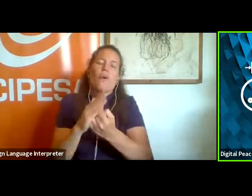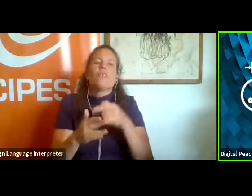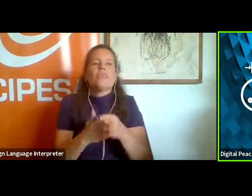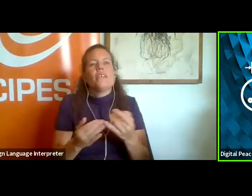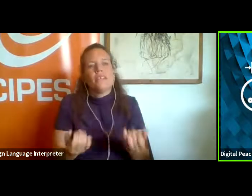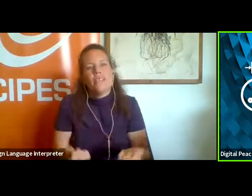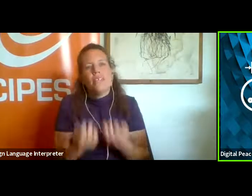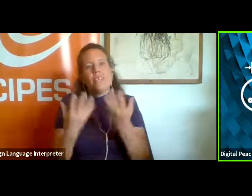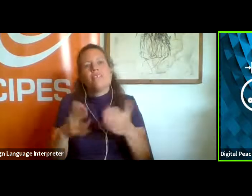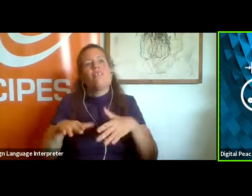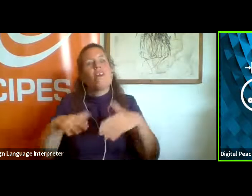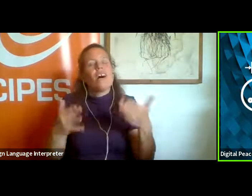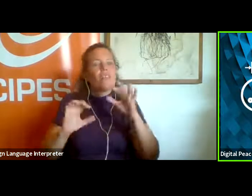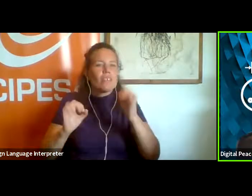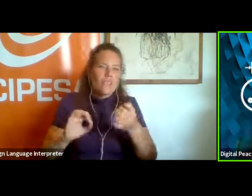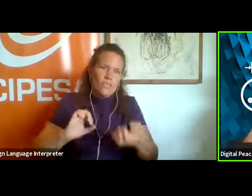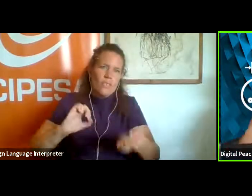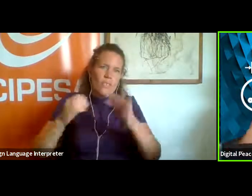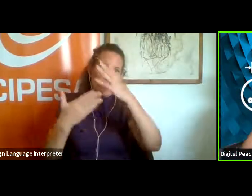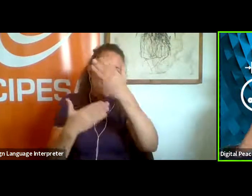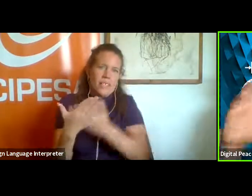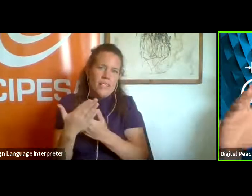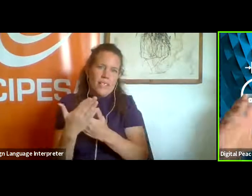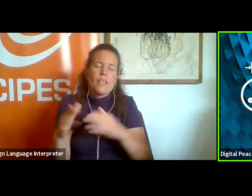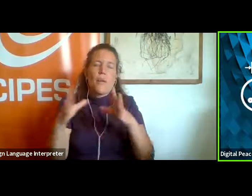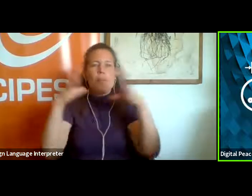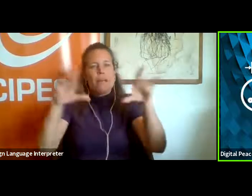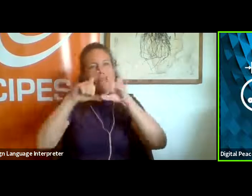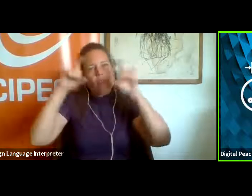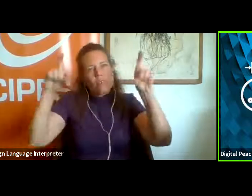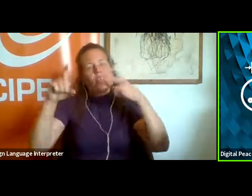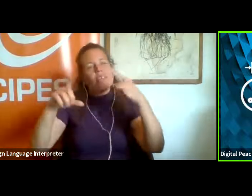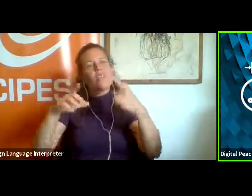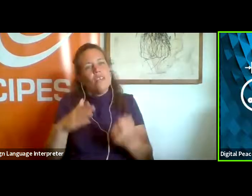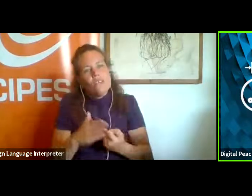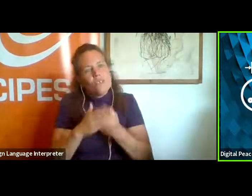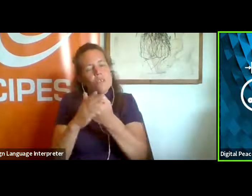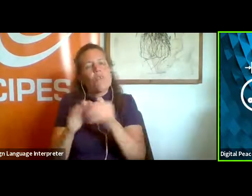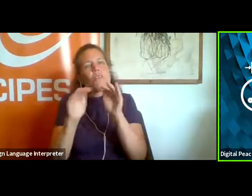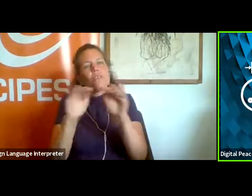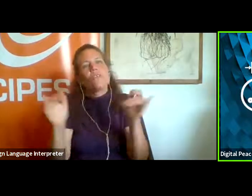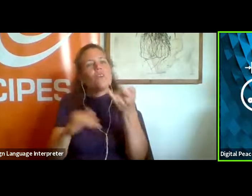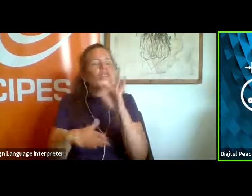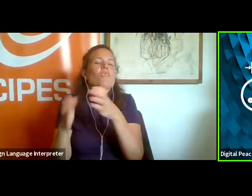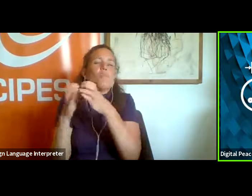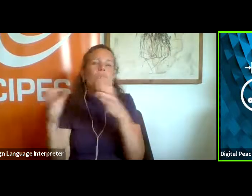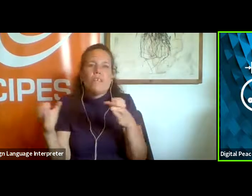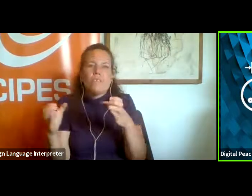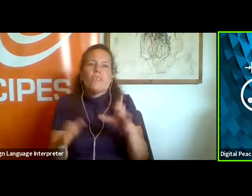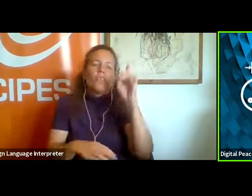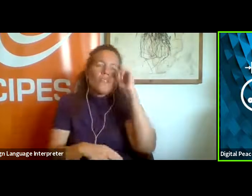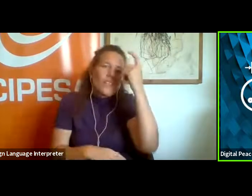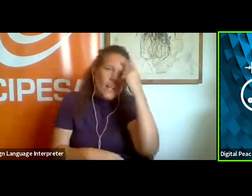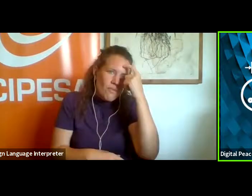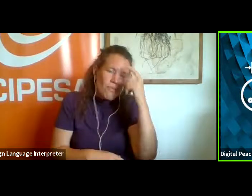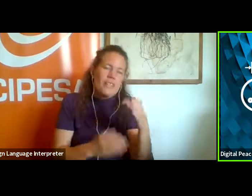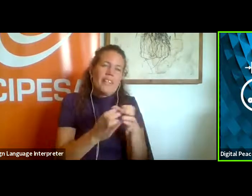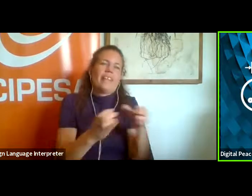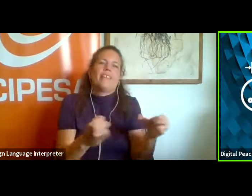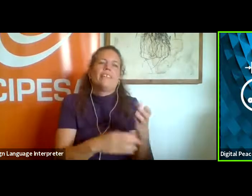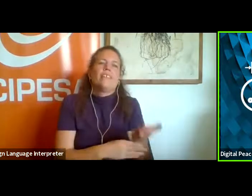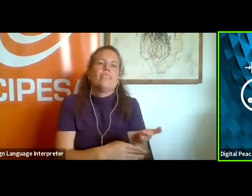by jumping onto their website. So there's a big button that says support the call. So if you're a business, an entity, or a government, you